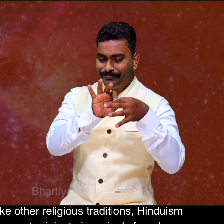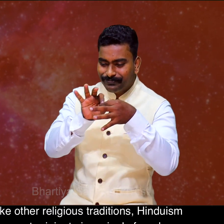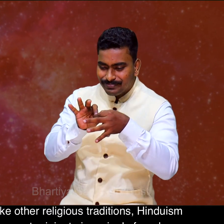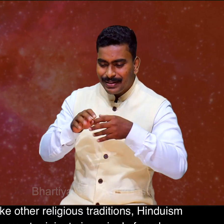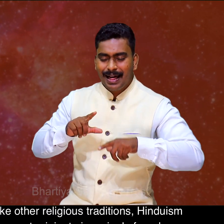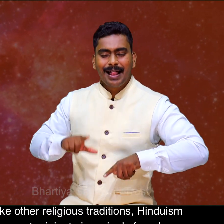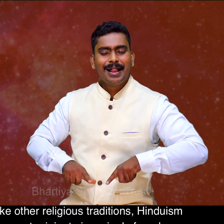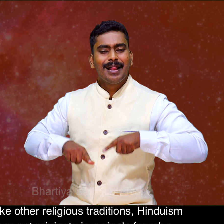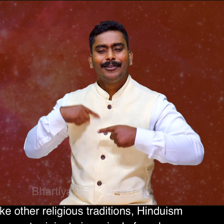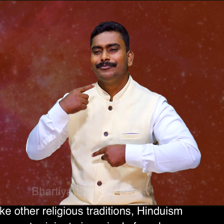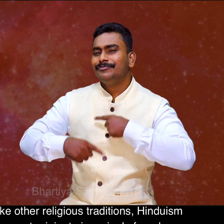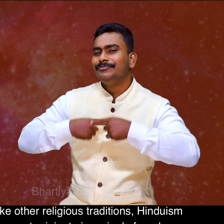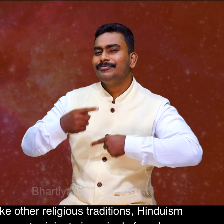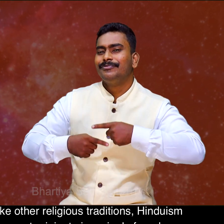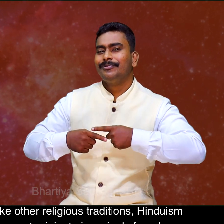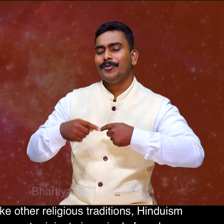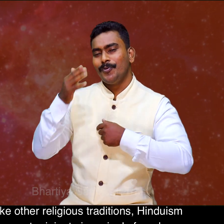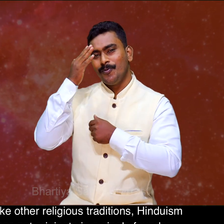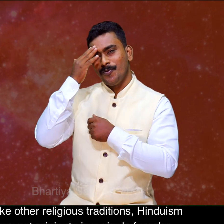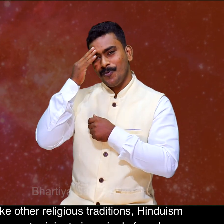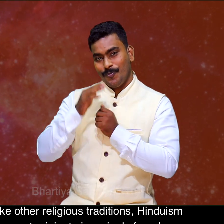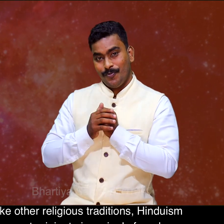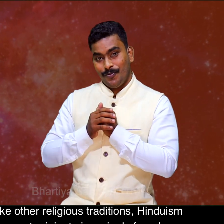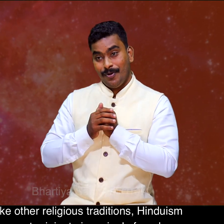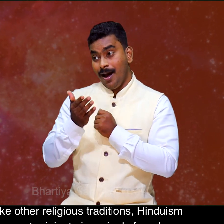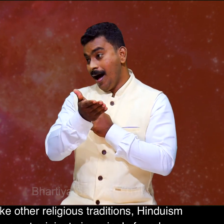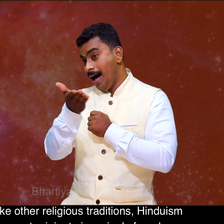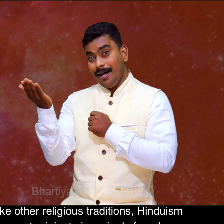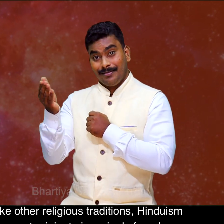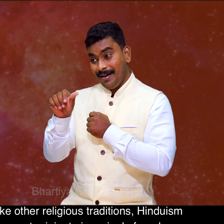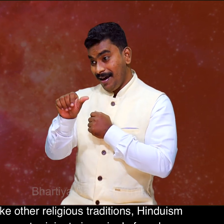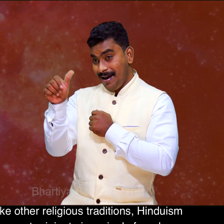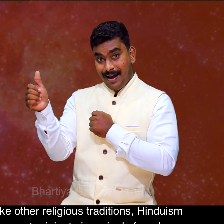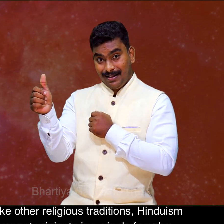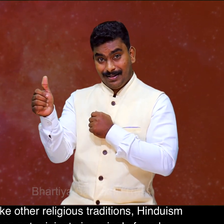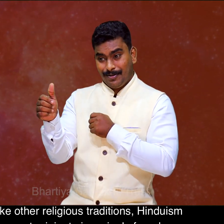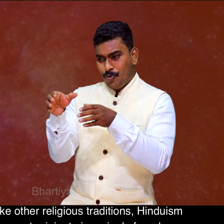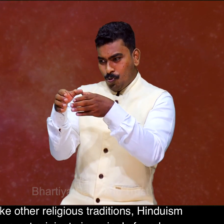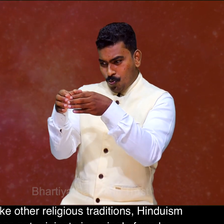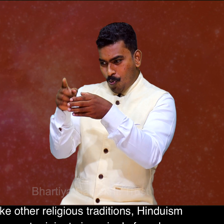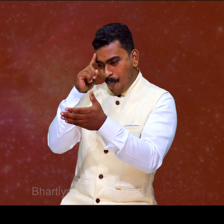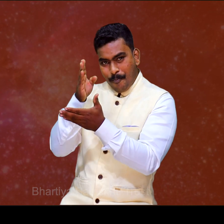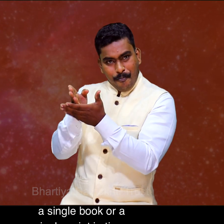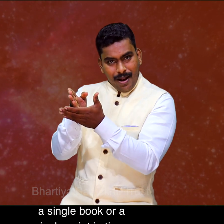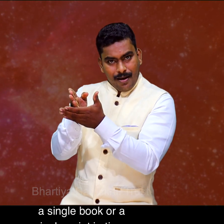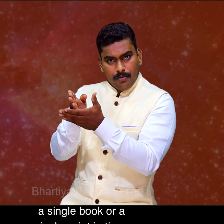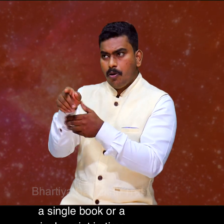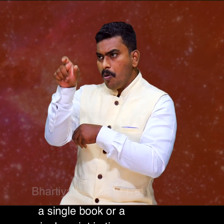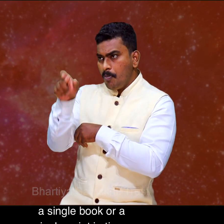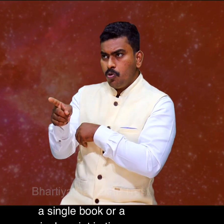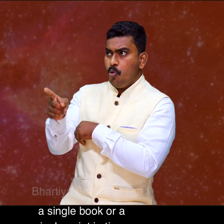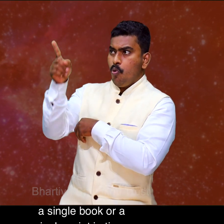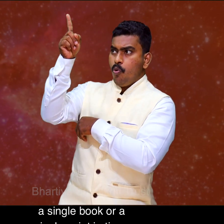Unlike other religious traditions, Hinduism does not originate in a single founder, a